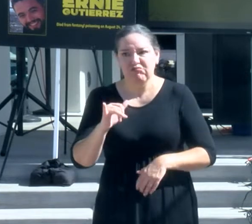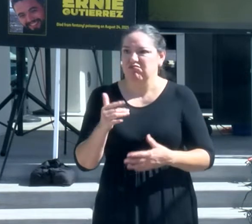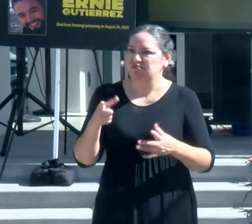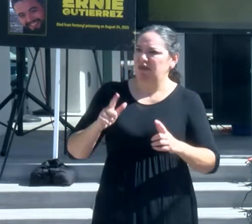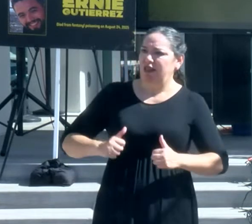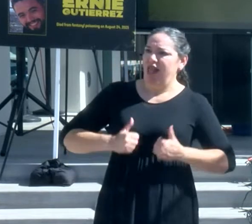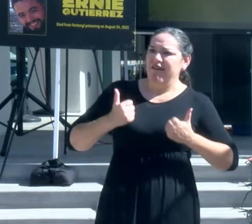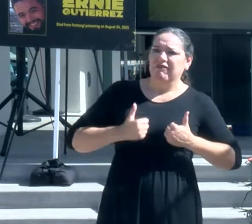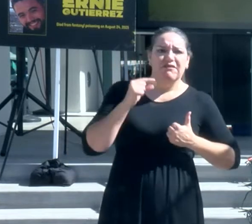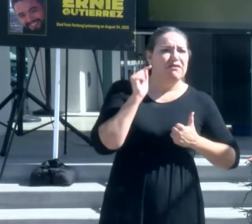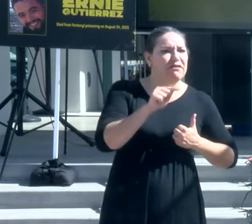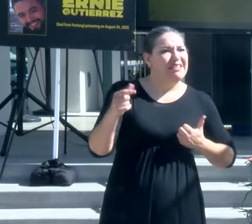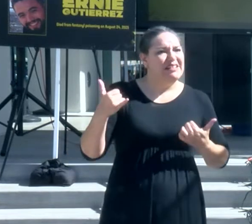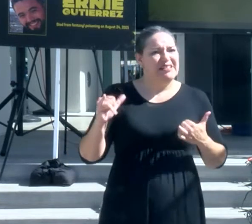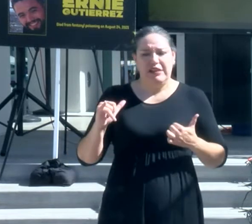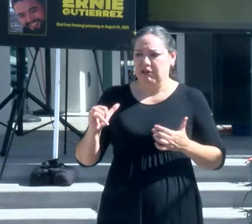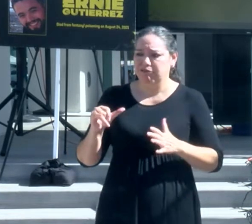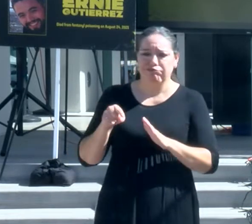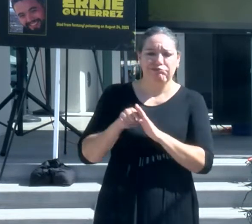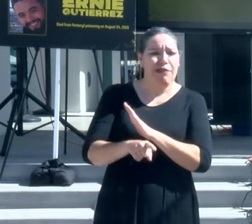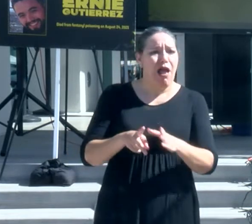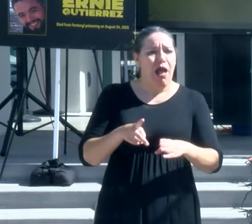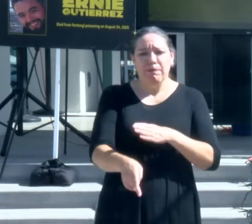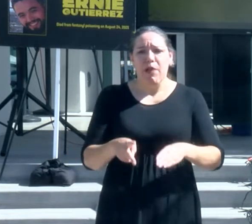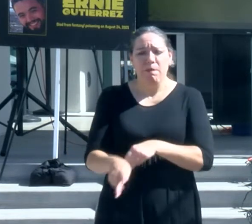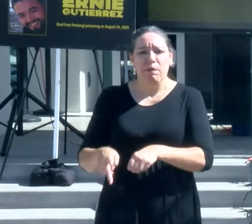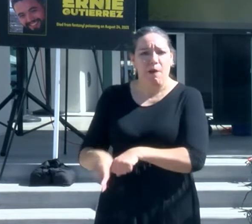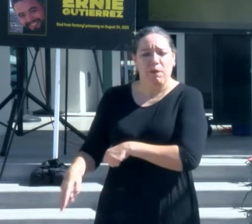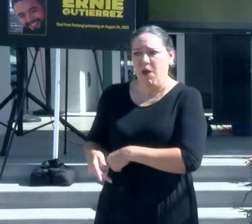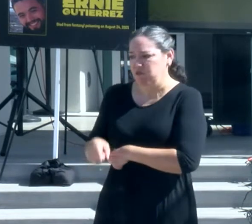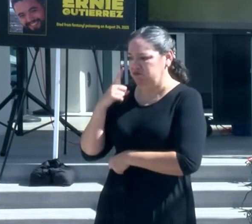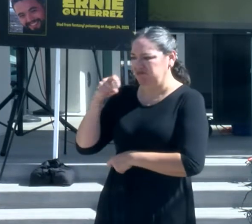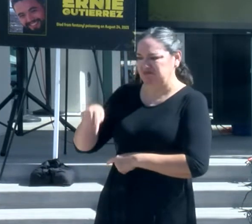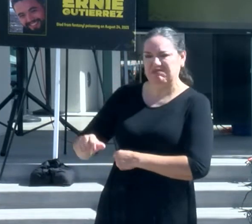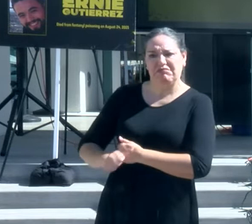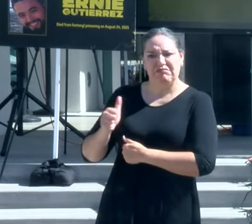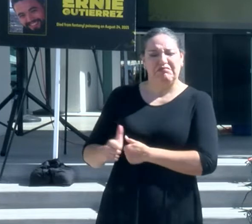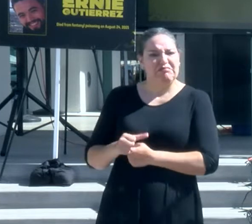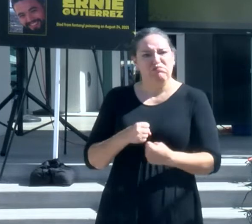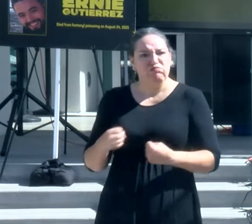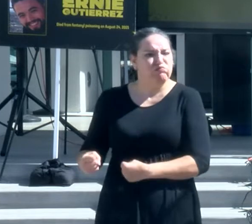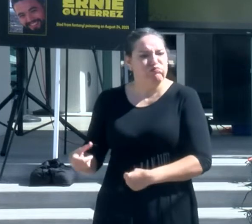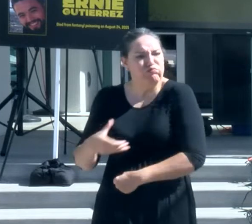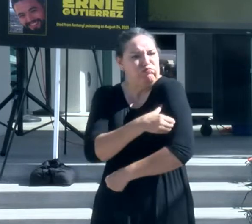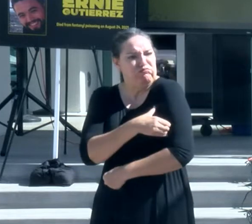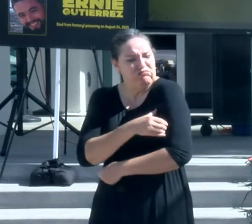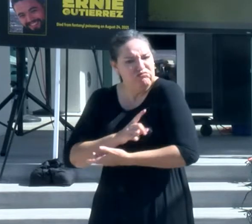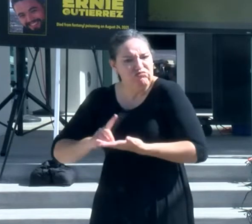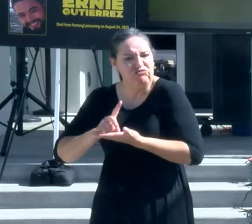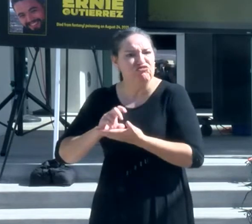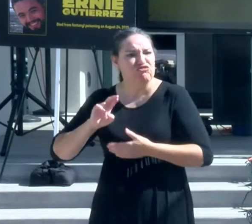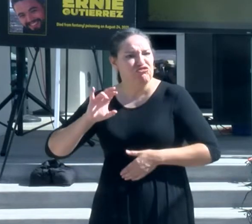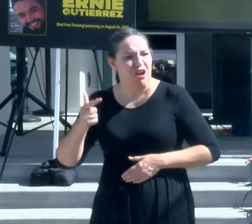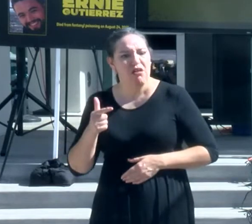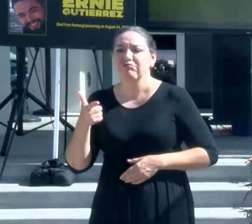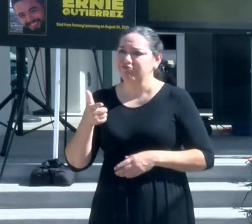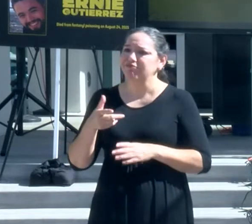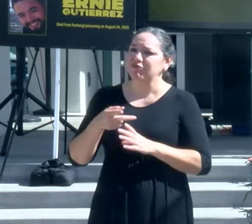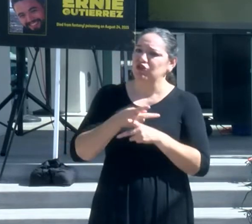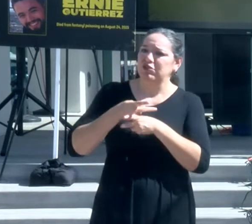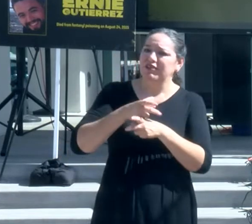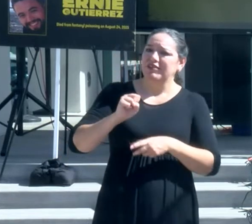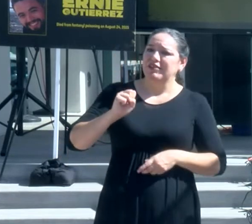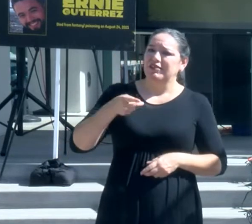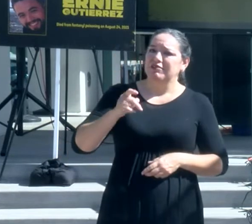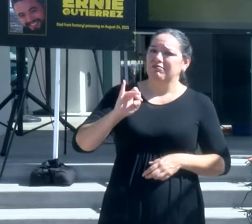lives continue to be cut short by this deadly and potent drug. As shared earlier by Supervisor